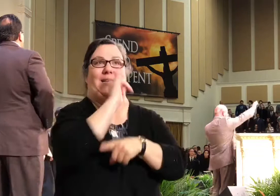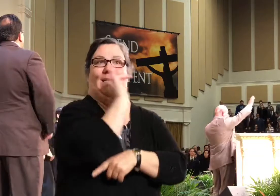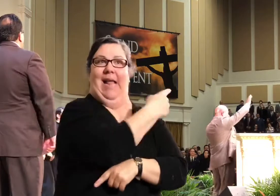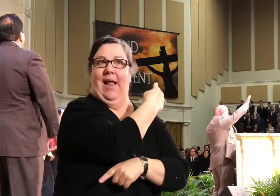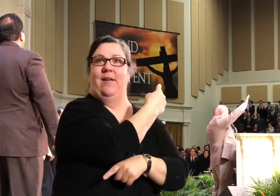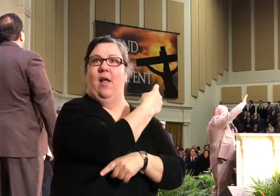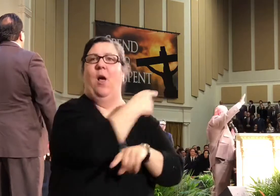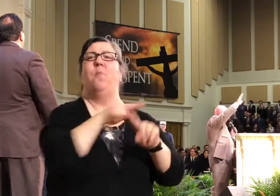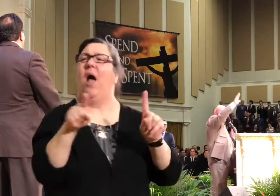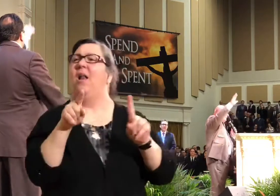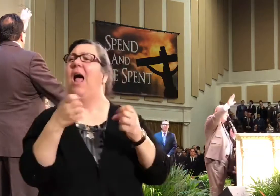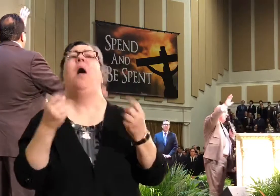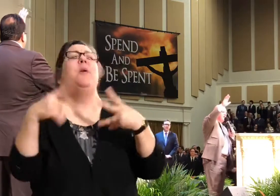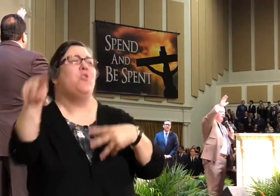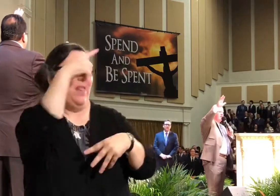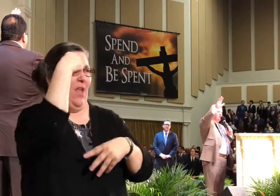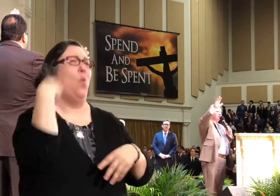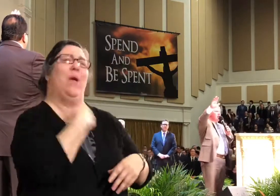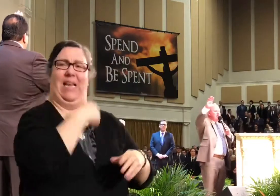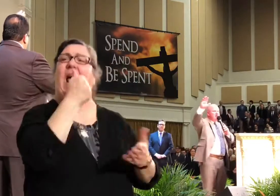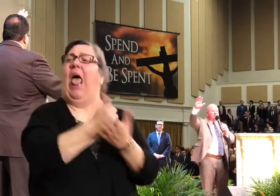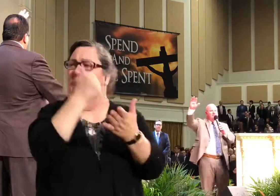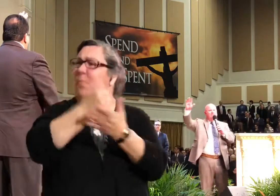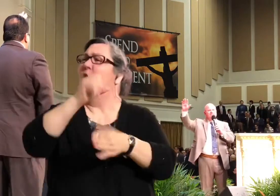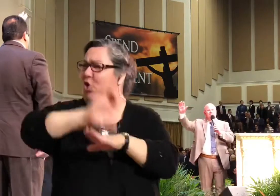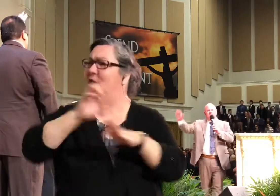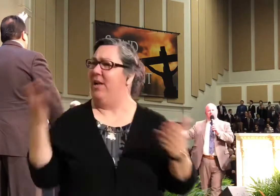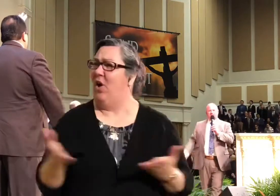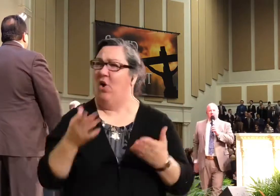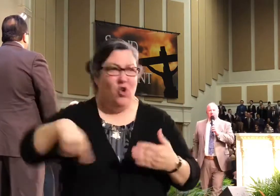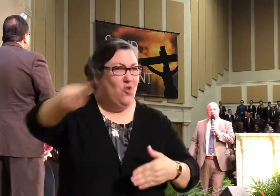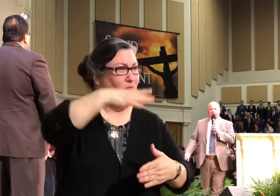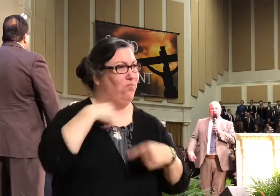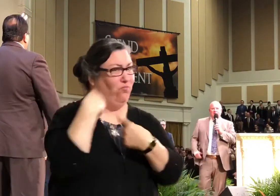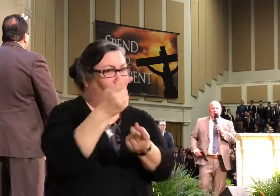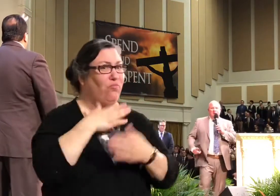How many of you think we can help them a little bit? Have you enjoyed it?